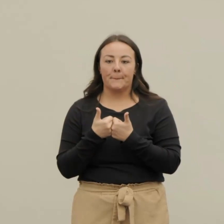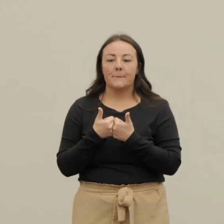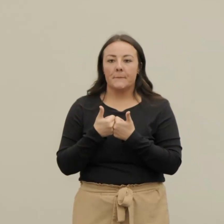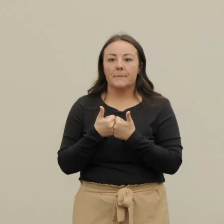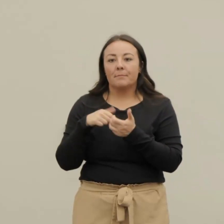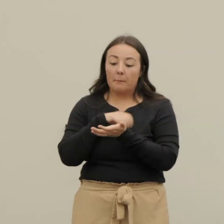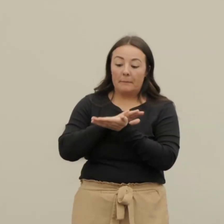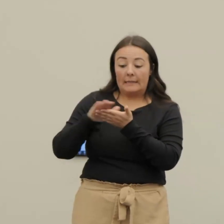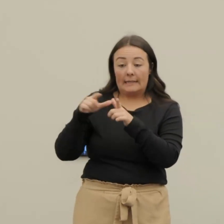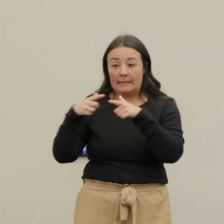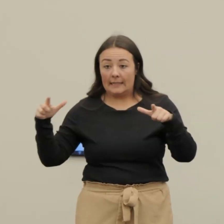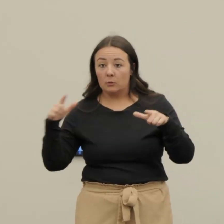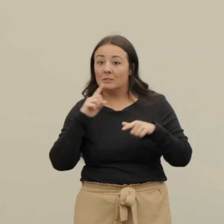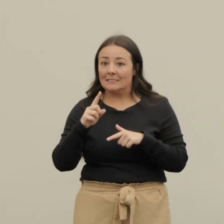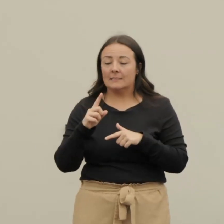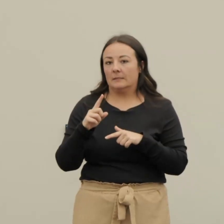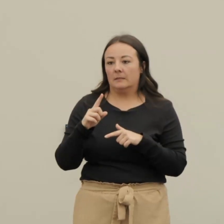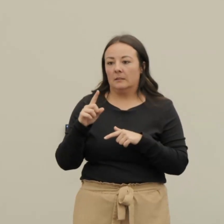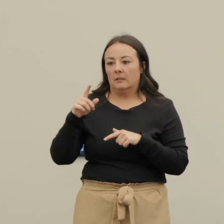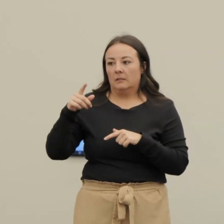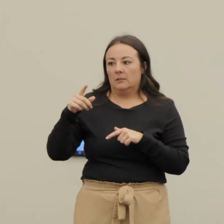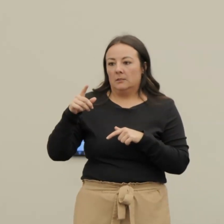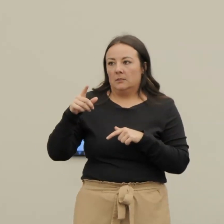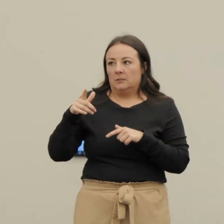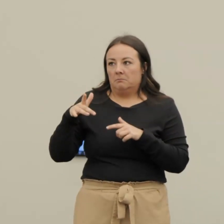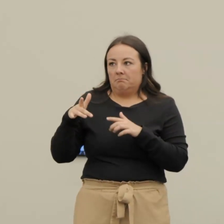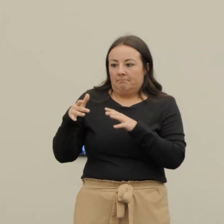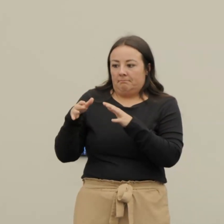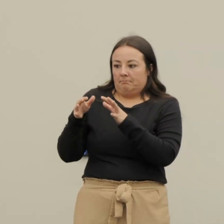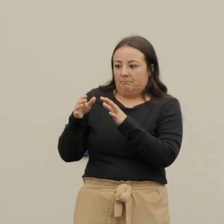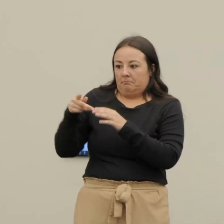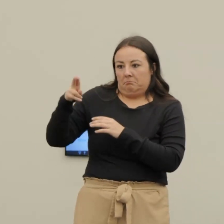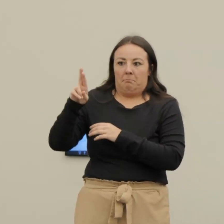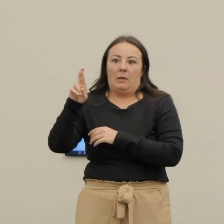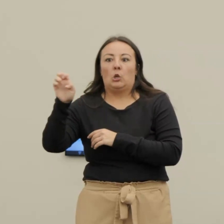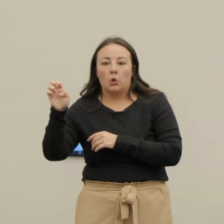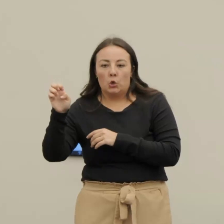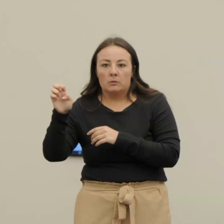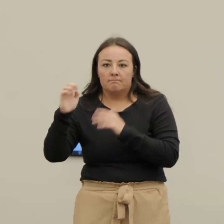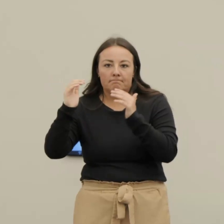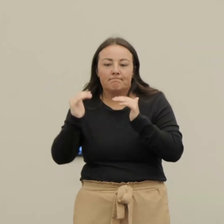Plain language is pure. It's